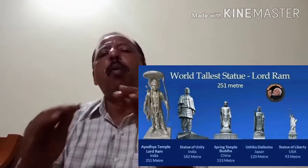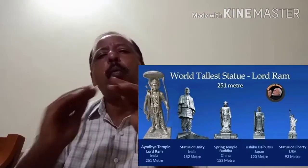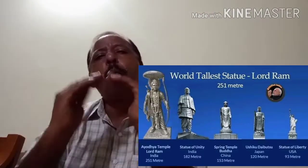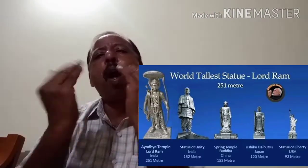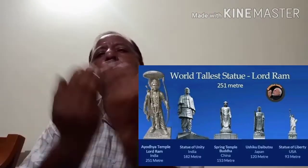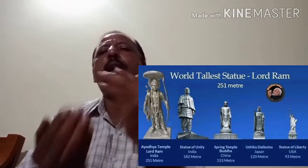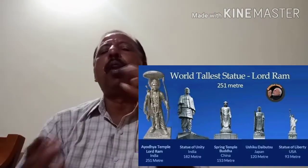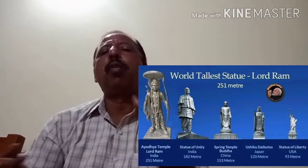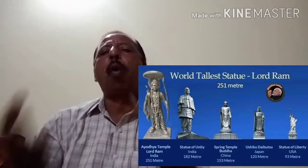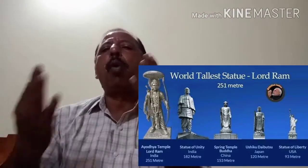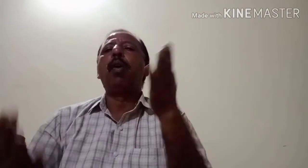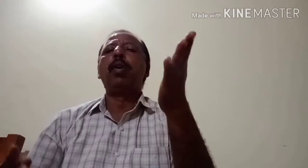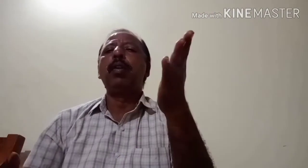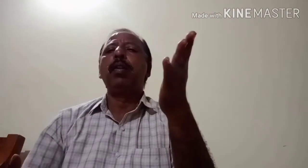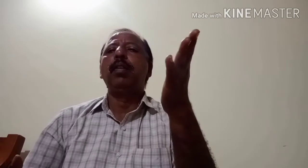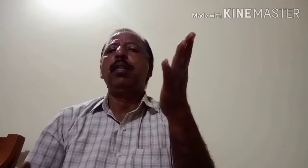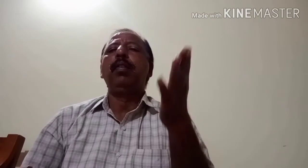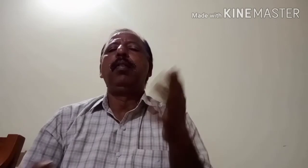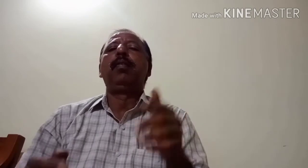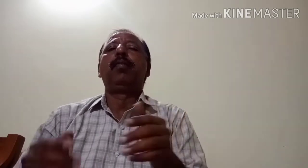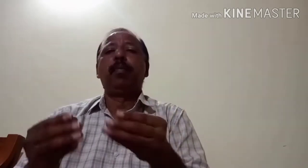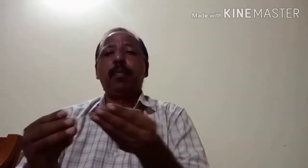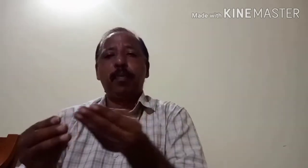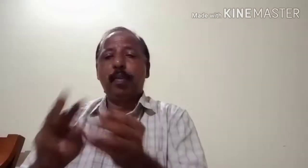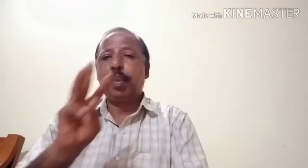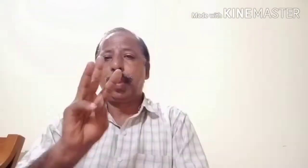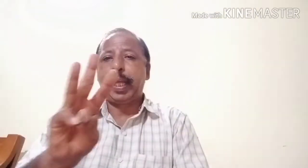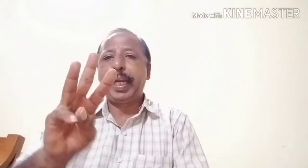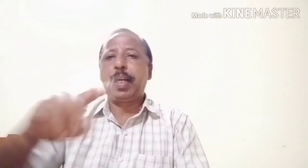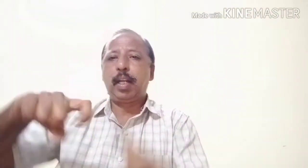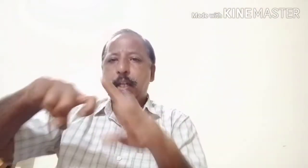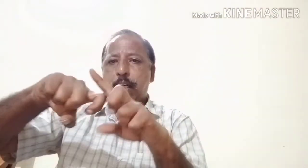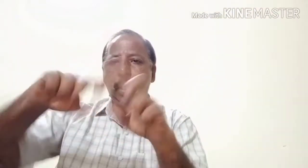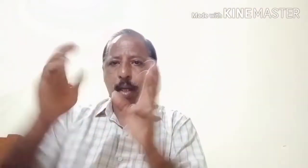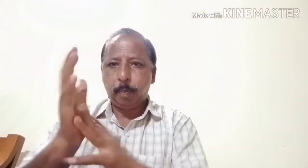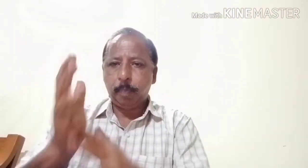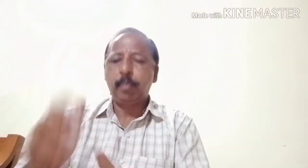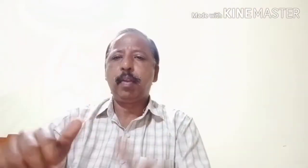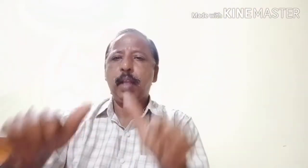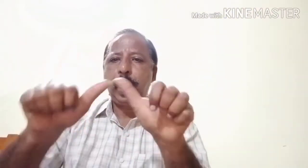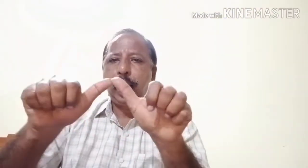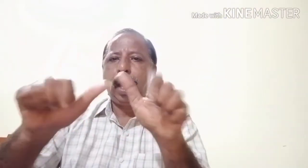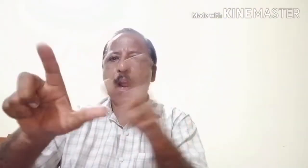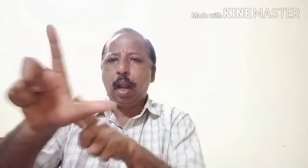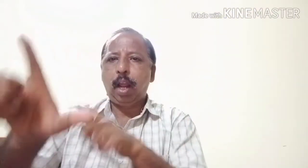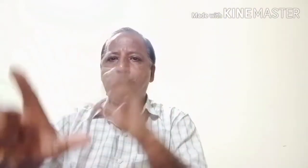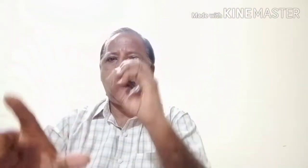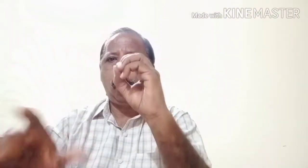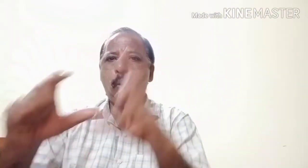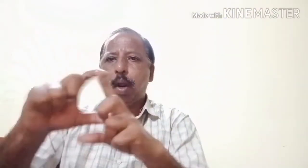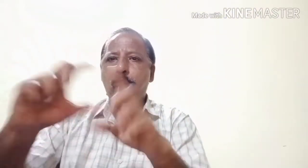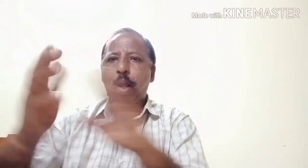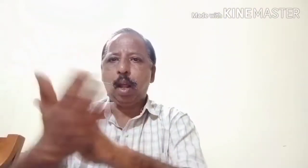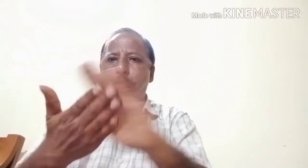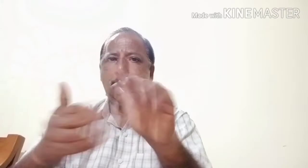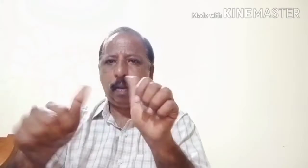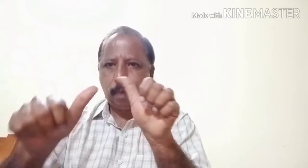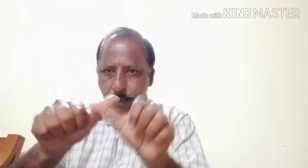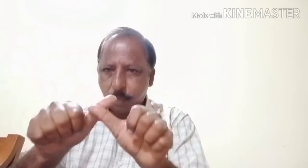India's largest financial exchange disruptor, and India's number one news